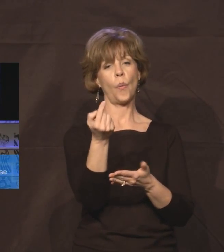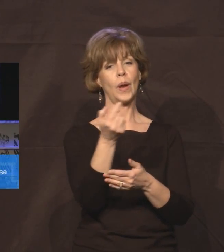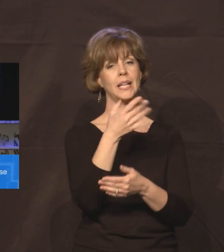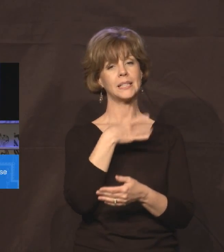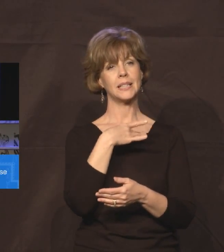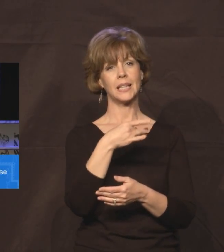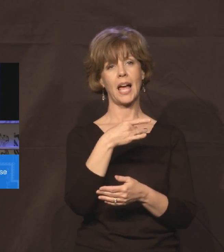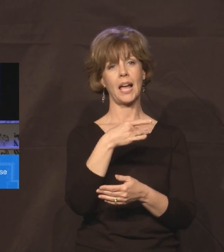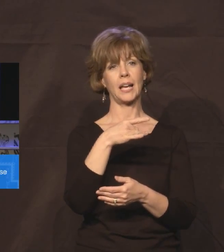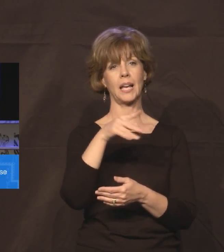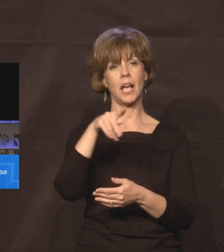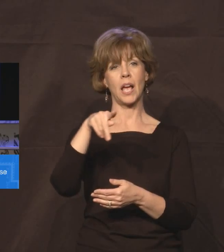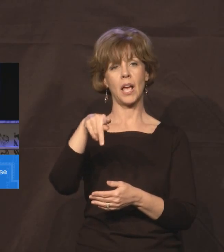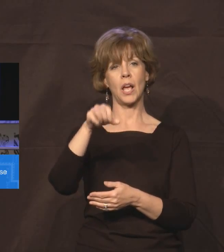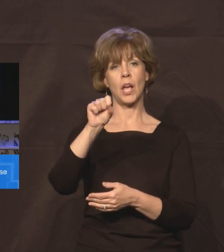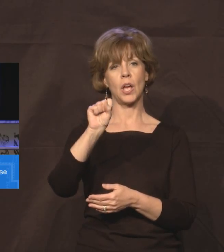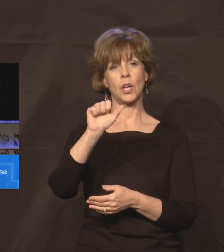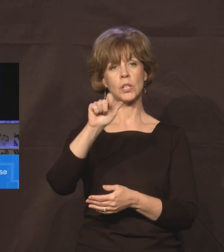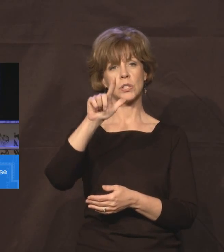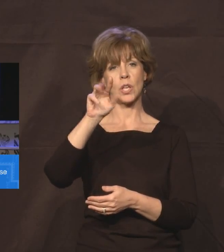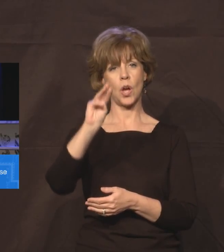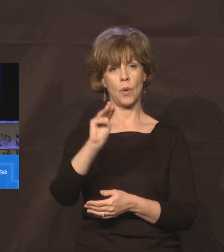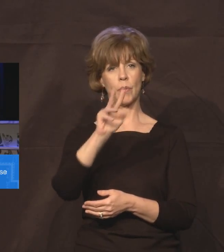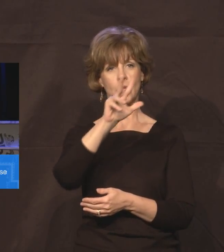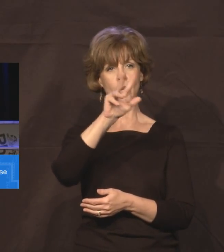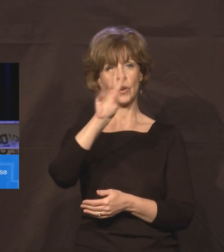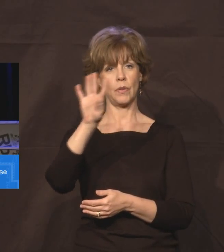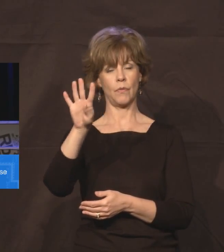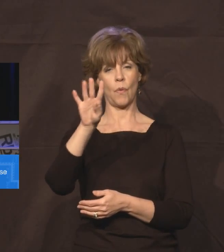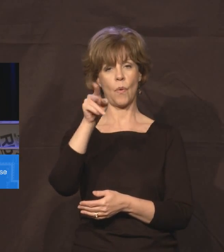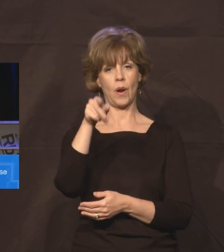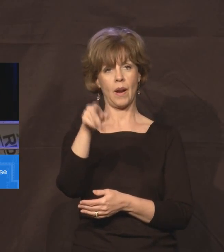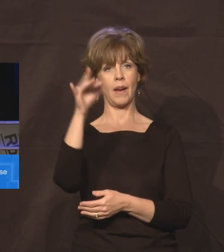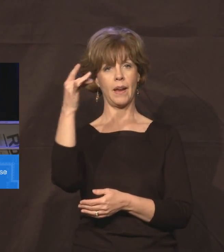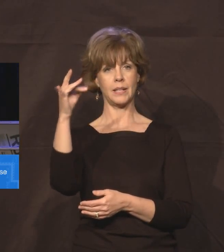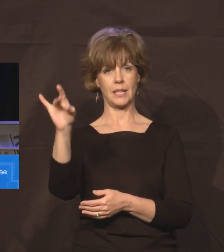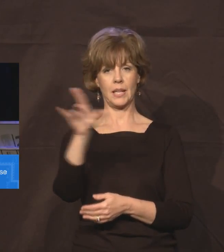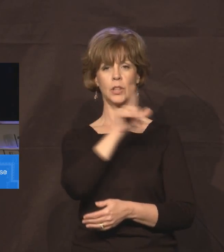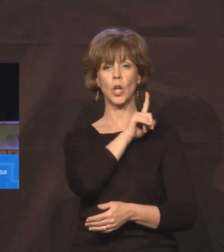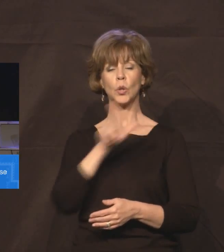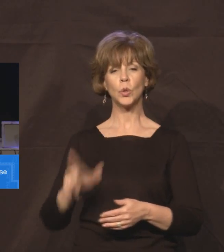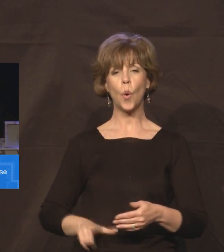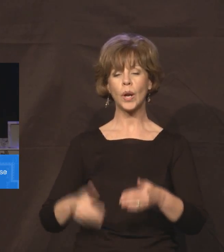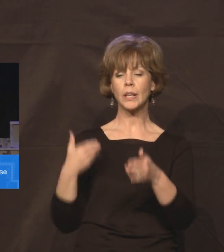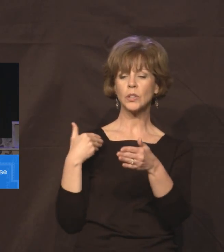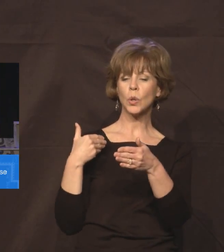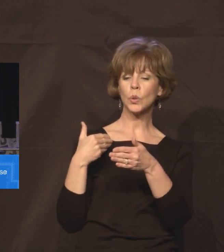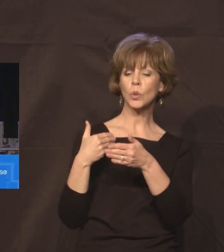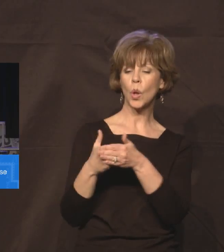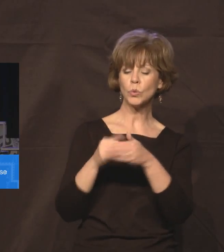The Lord is close to the brokenhearted, and he rescues those whose spirits are crushed.